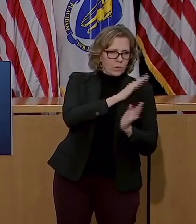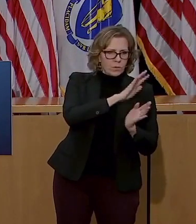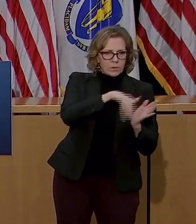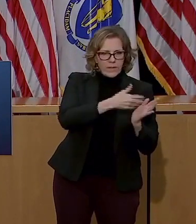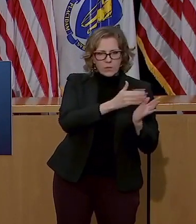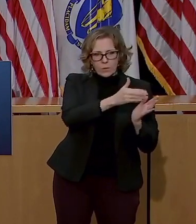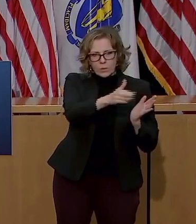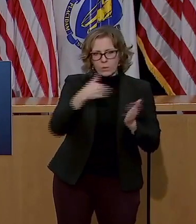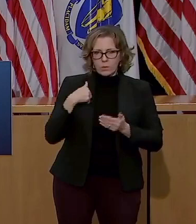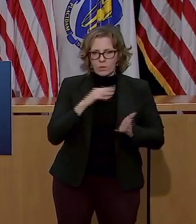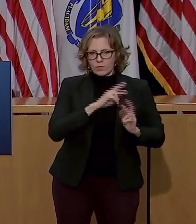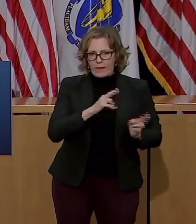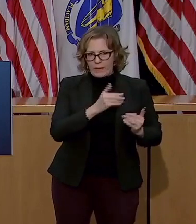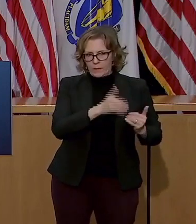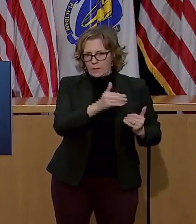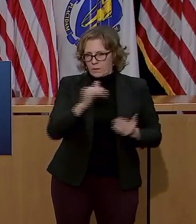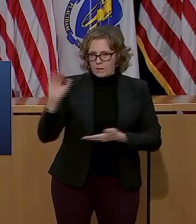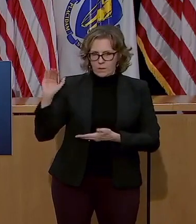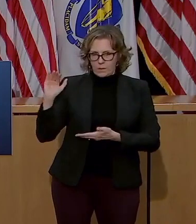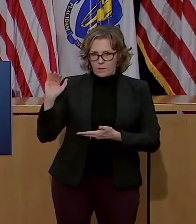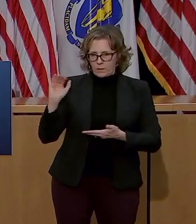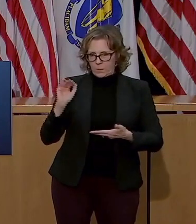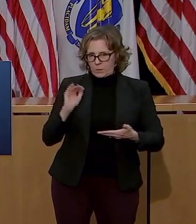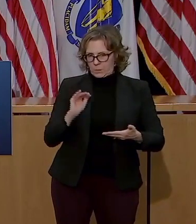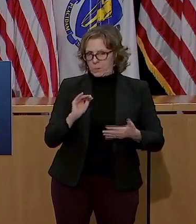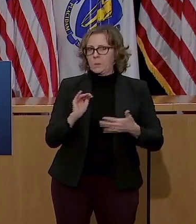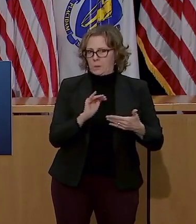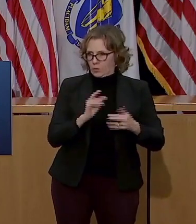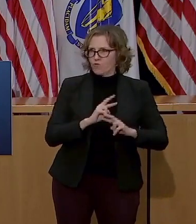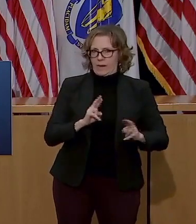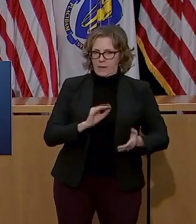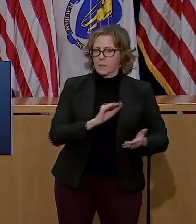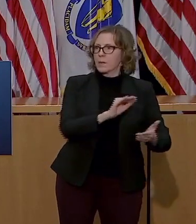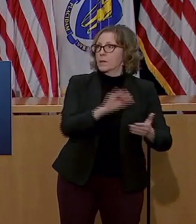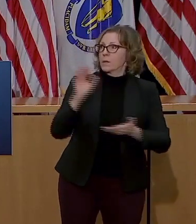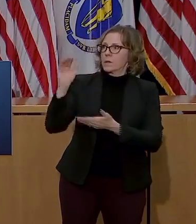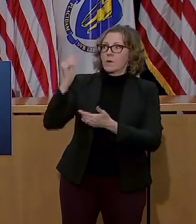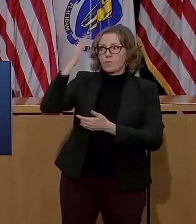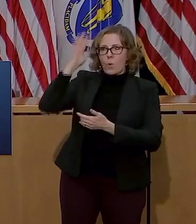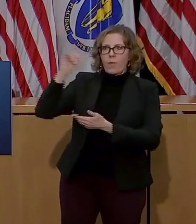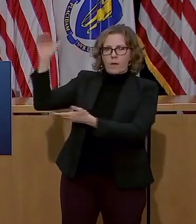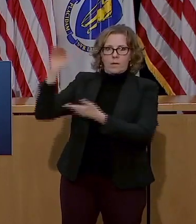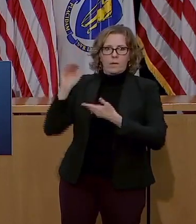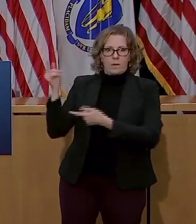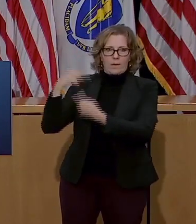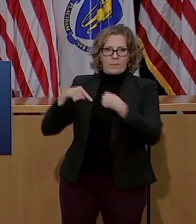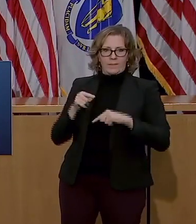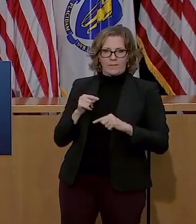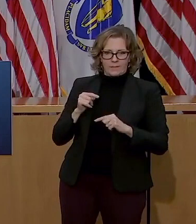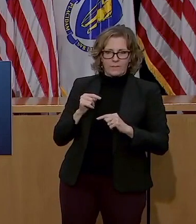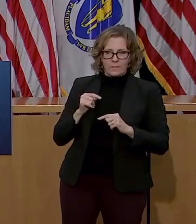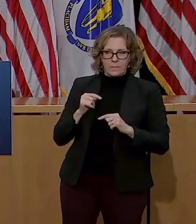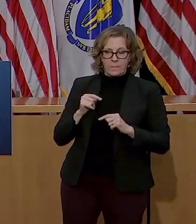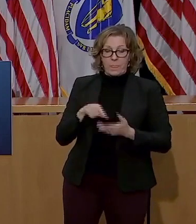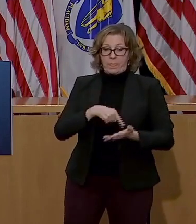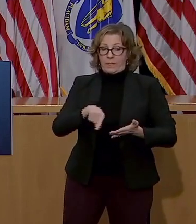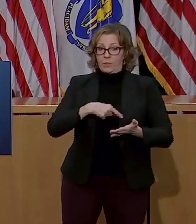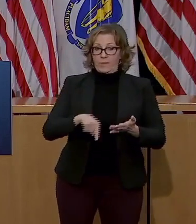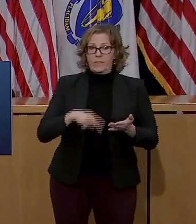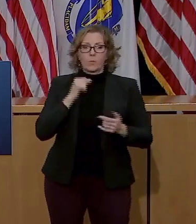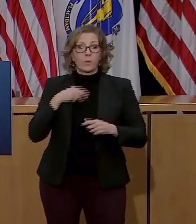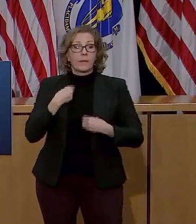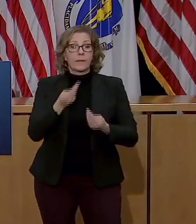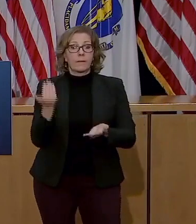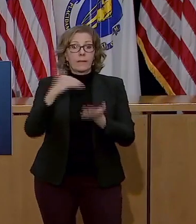get a next allocation. And this week in the hospital systems, there is no new allocation because they have plenty of doses in